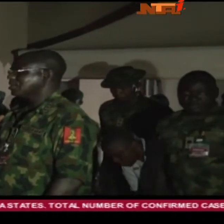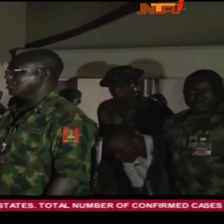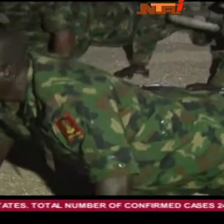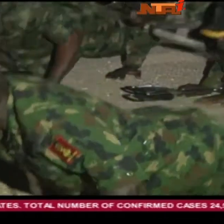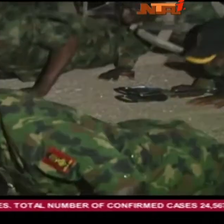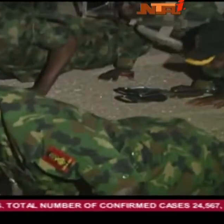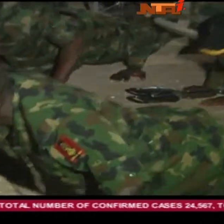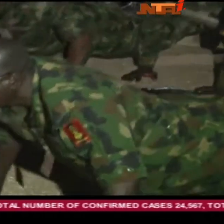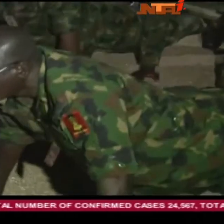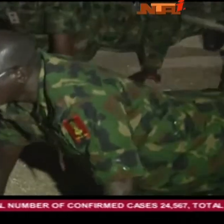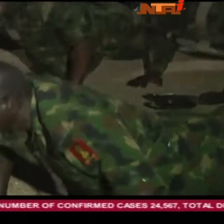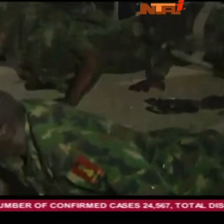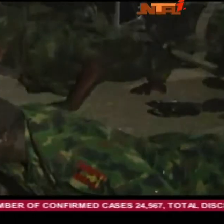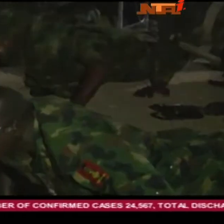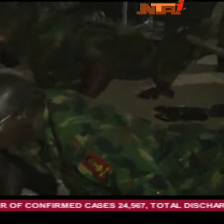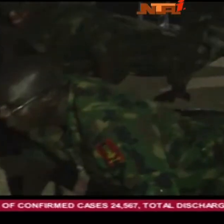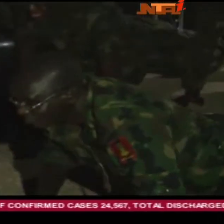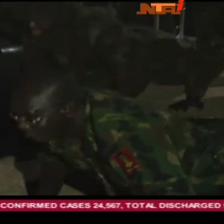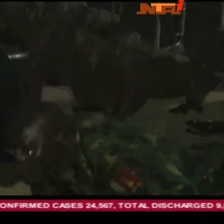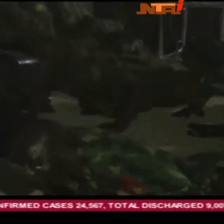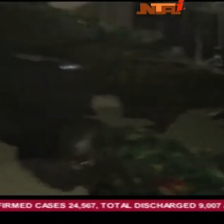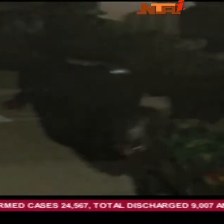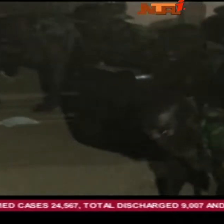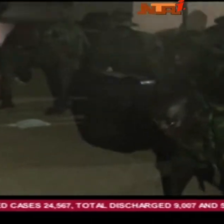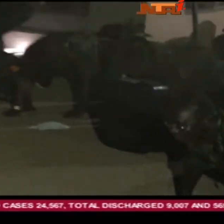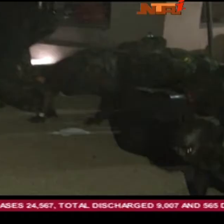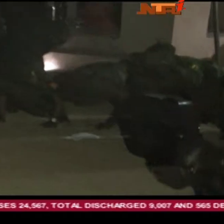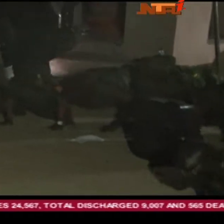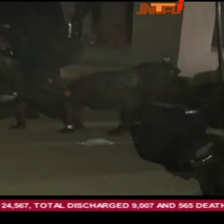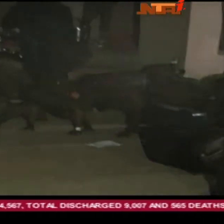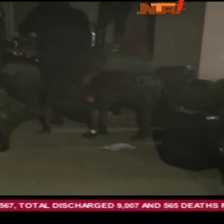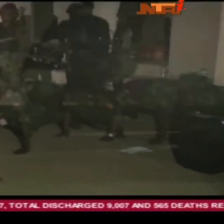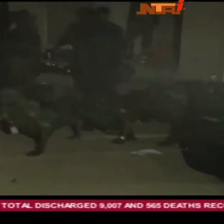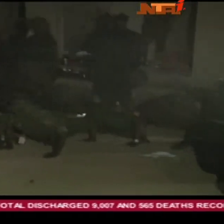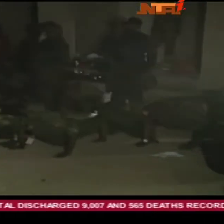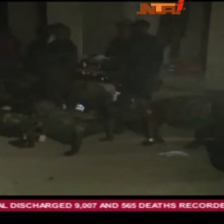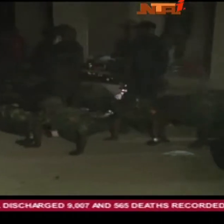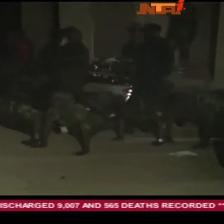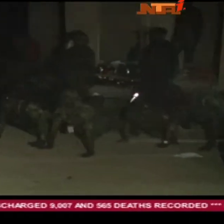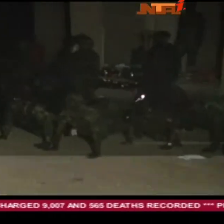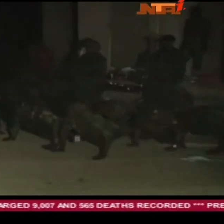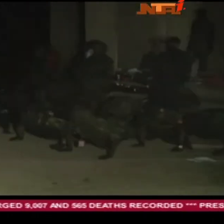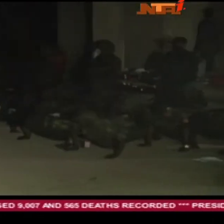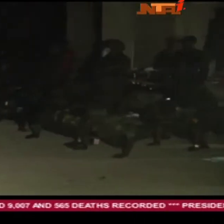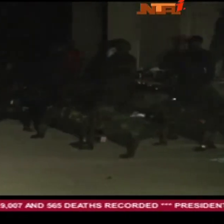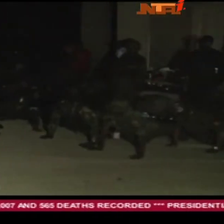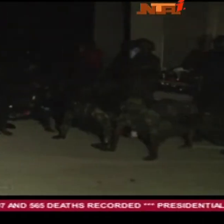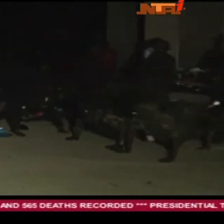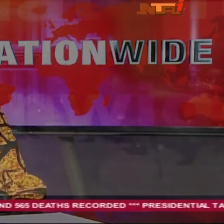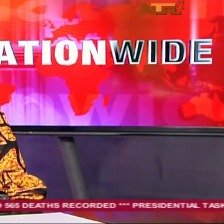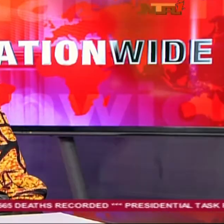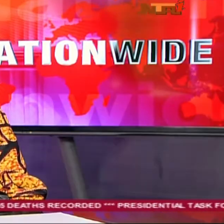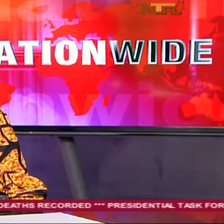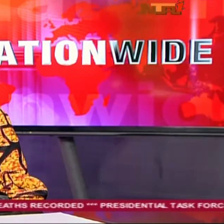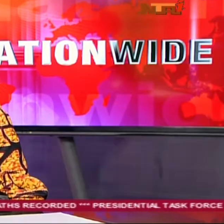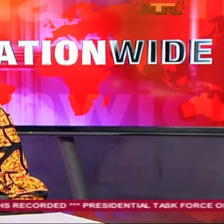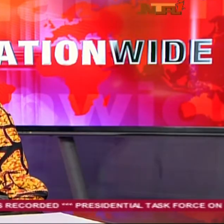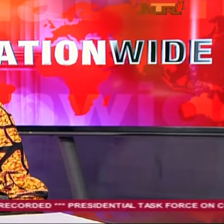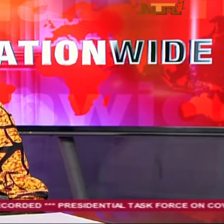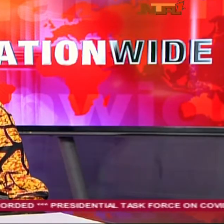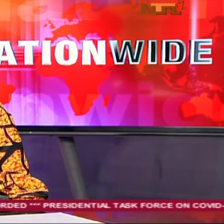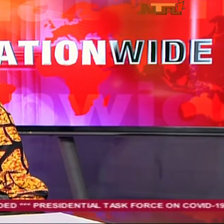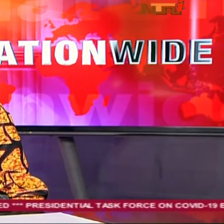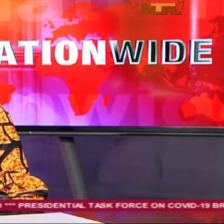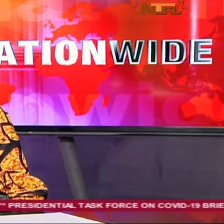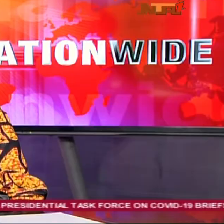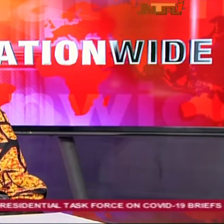Lieutenant General Buratai also interfaced with the Armed Forces Special Forces troops in Batsari, Kassina State.